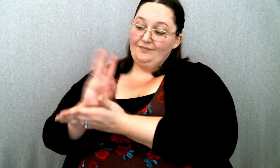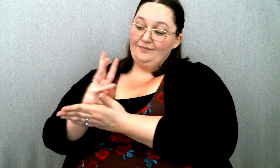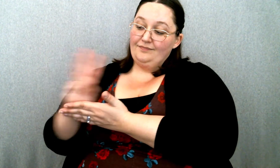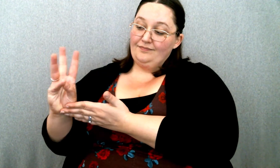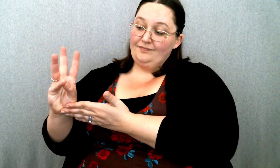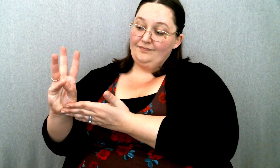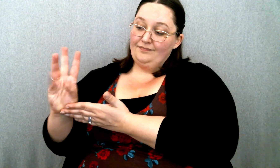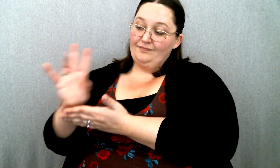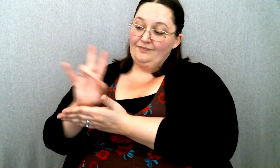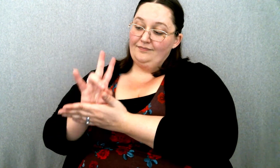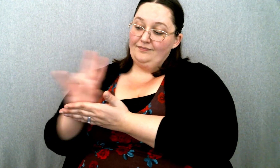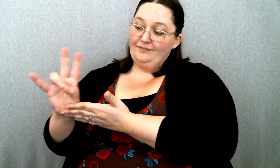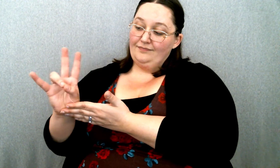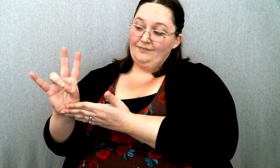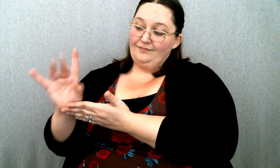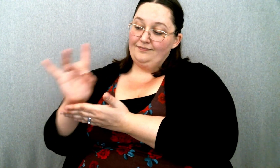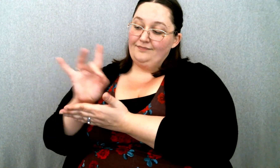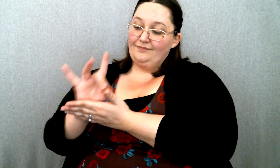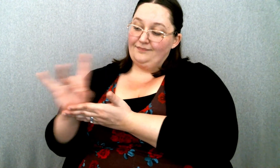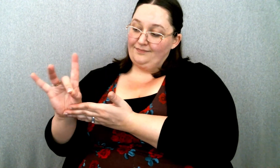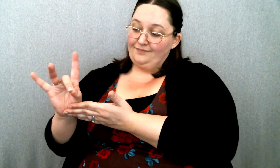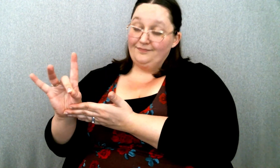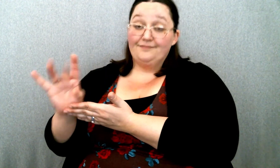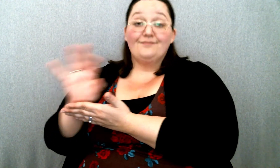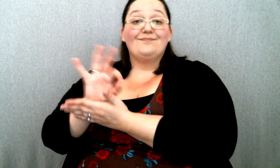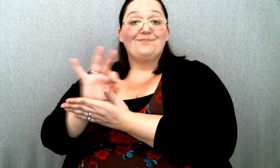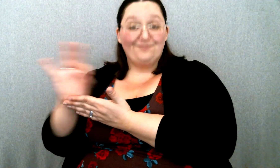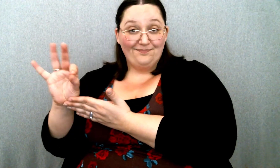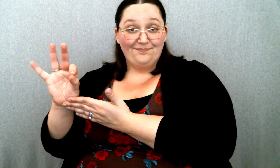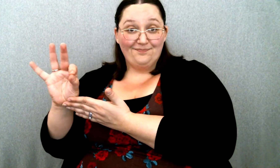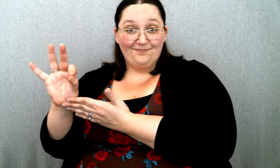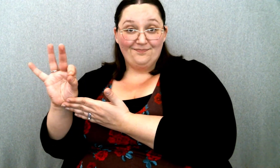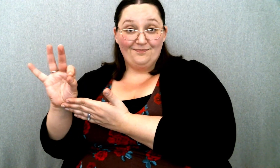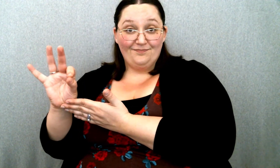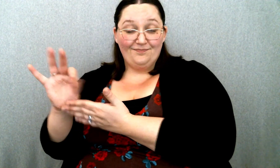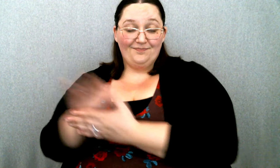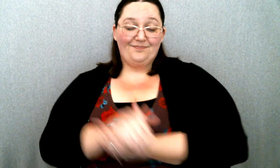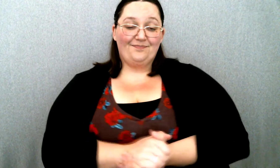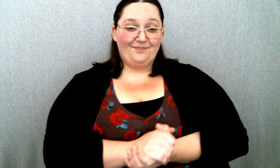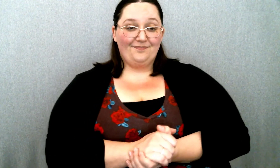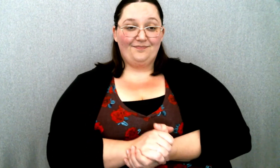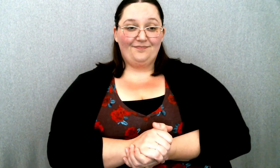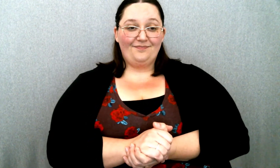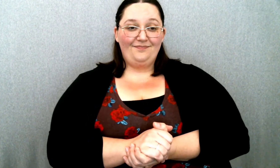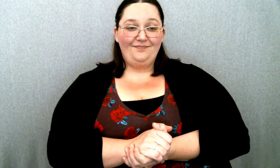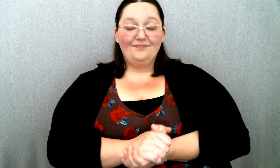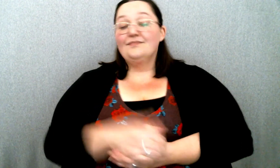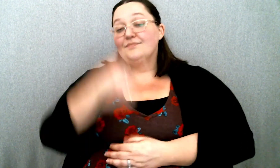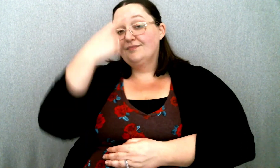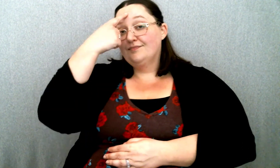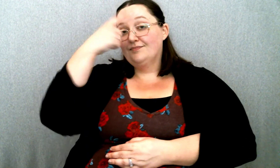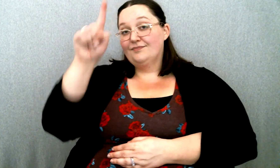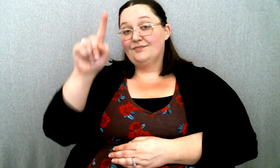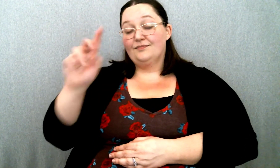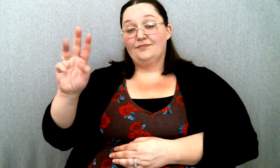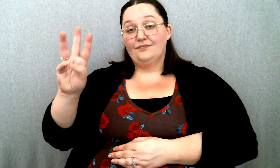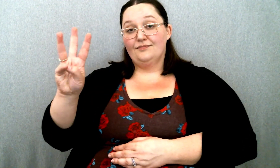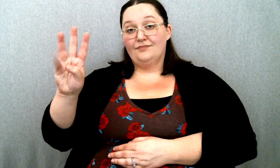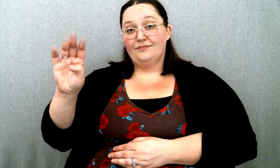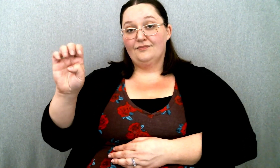4 weeks, 5 weeks, 6 weeks, 7, 8, and 9 weeks. You can incorporate the numbers 1 through 9.